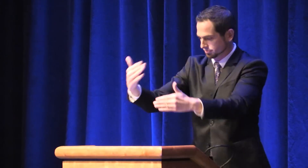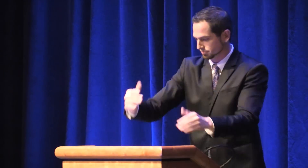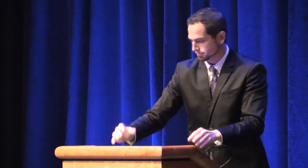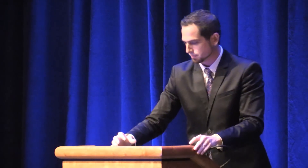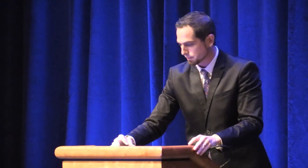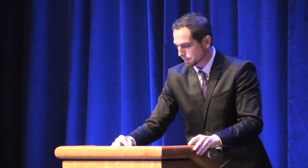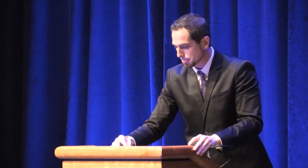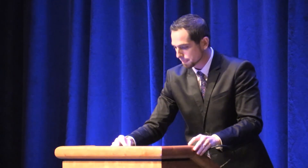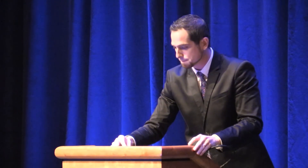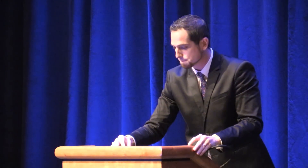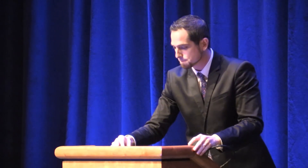as a business owner?